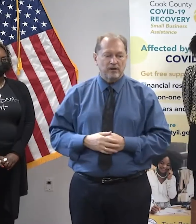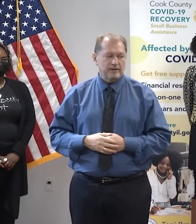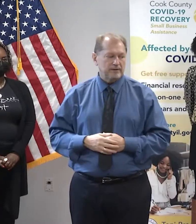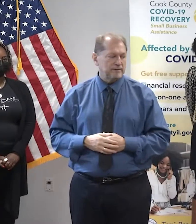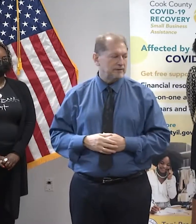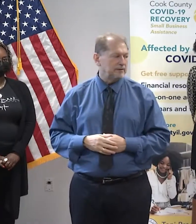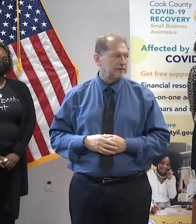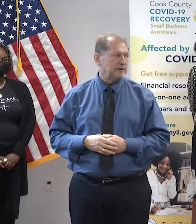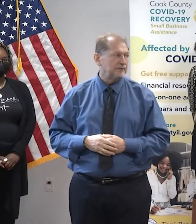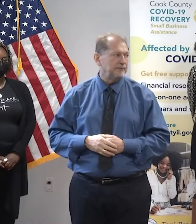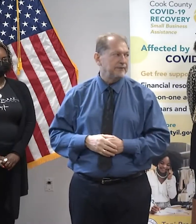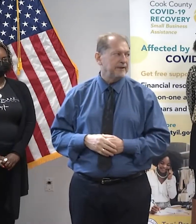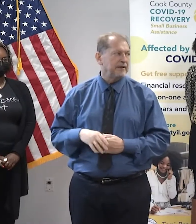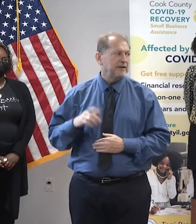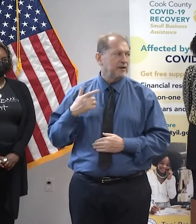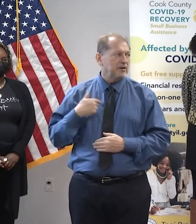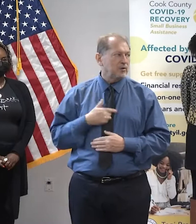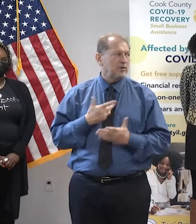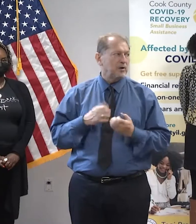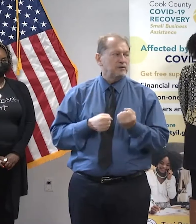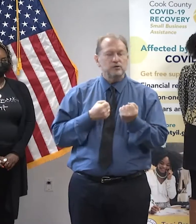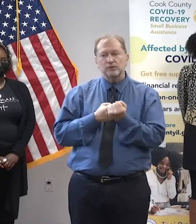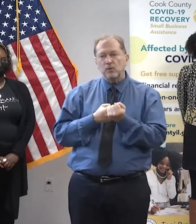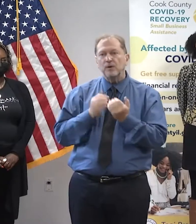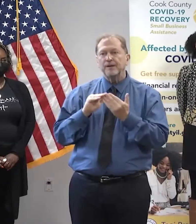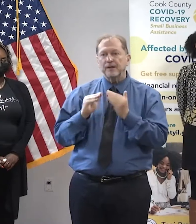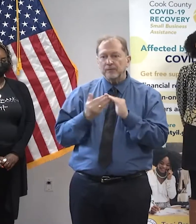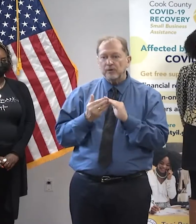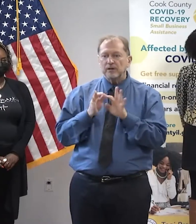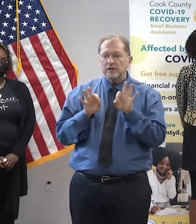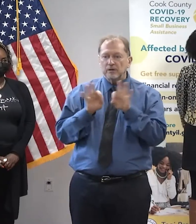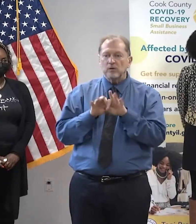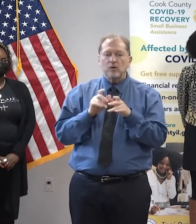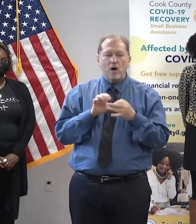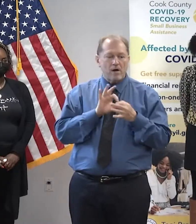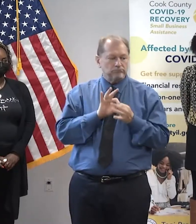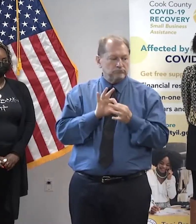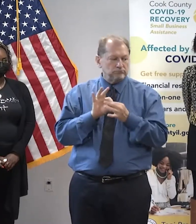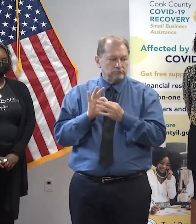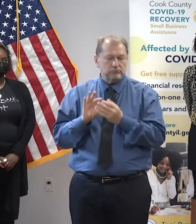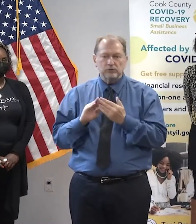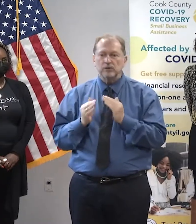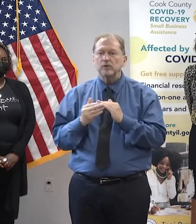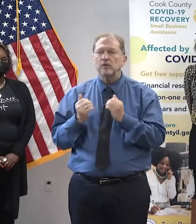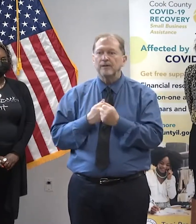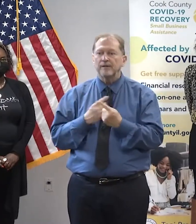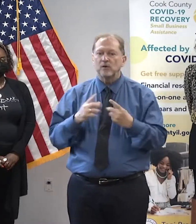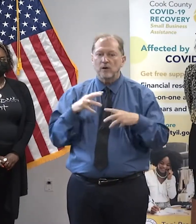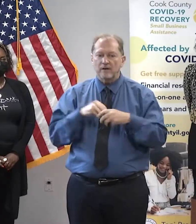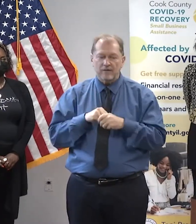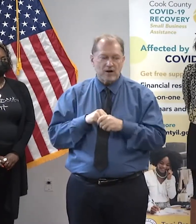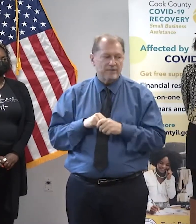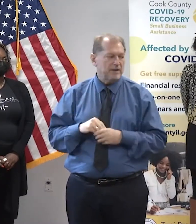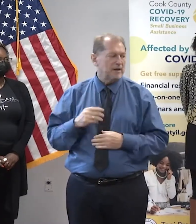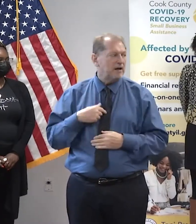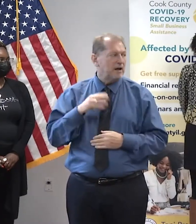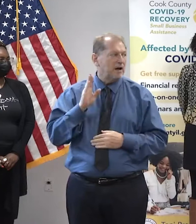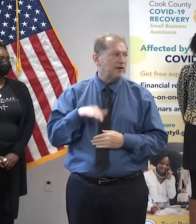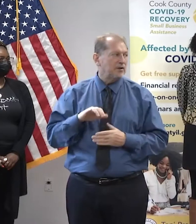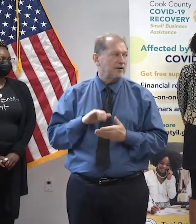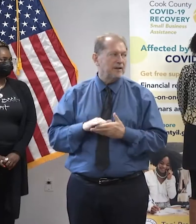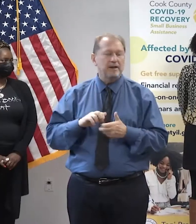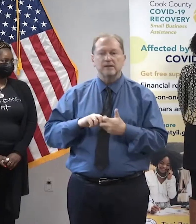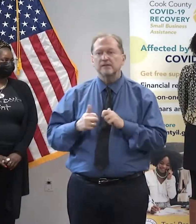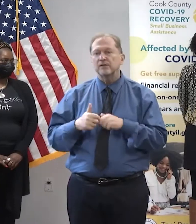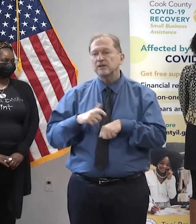I mean, we're all about our community. We want to remain a tight-knit community with everyone involved. I know it's been a difficult